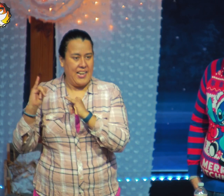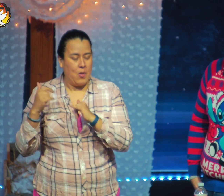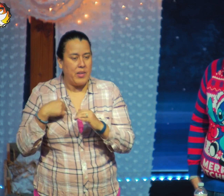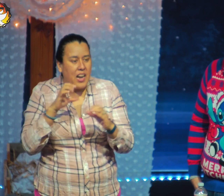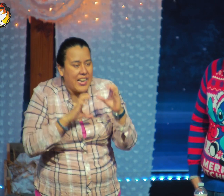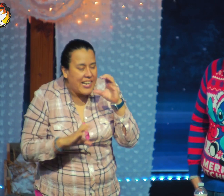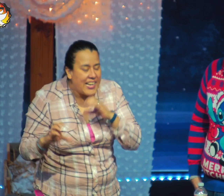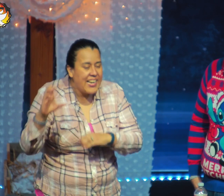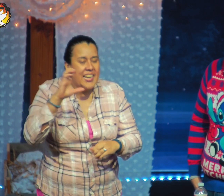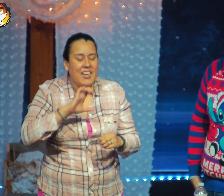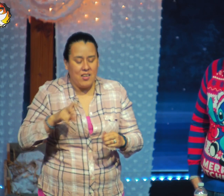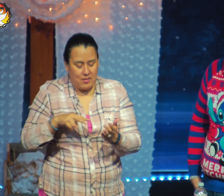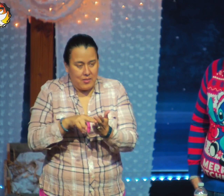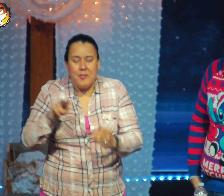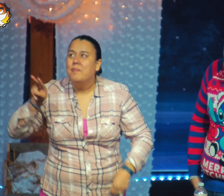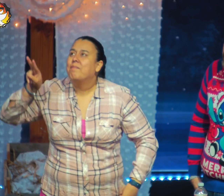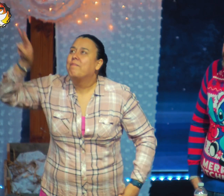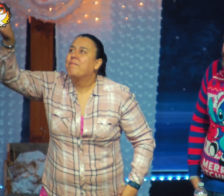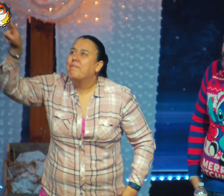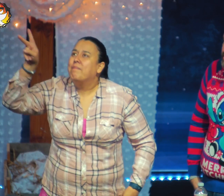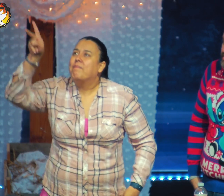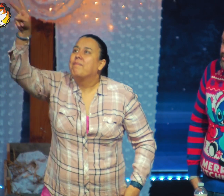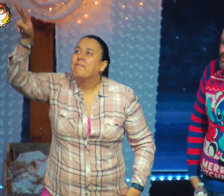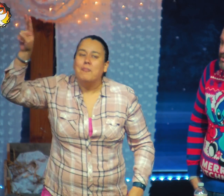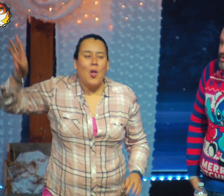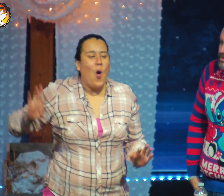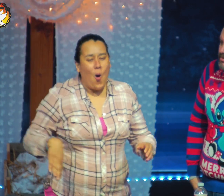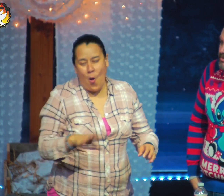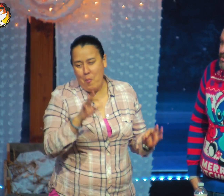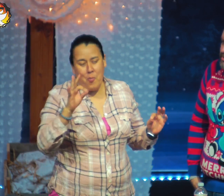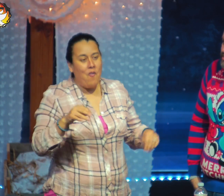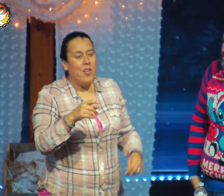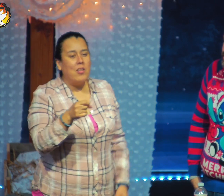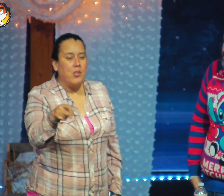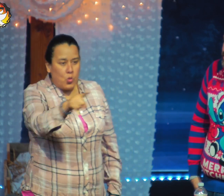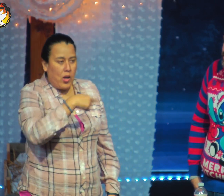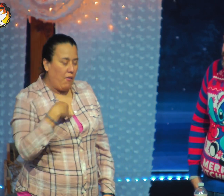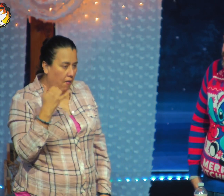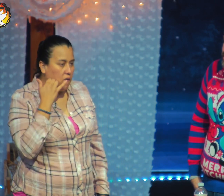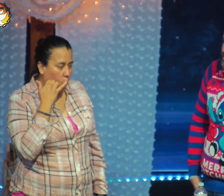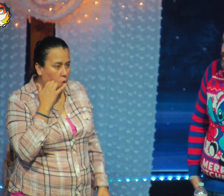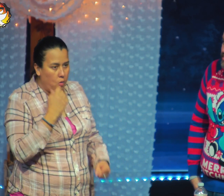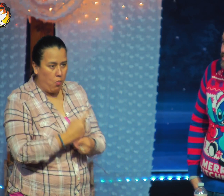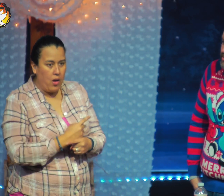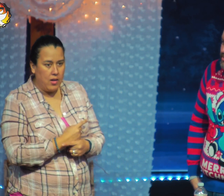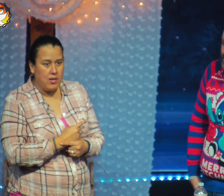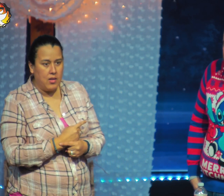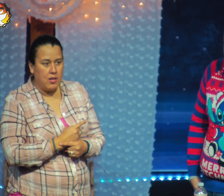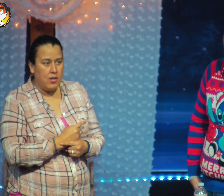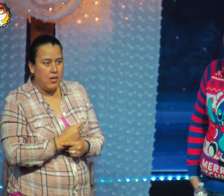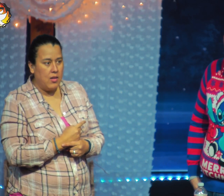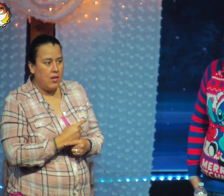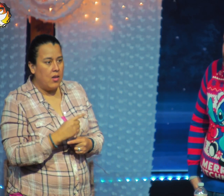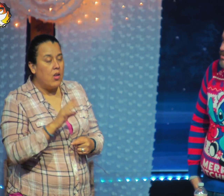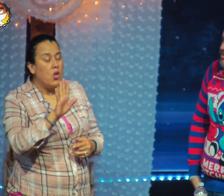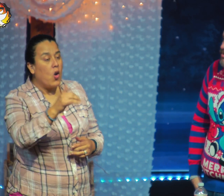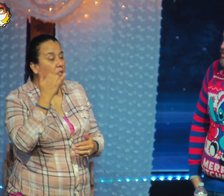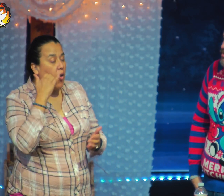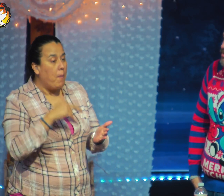our minds. When we try to match what Jesus is and we're not able to do it, we're like, oh, wait, here we